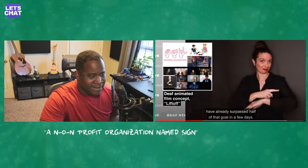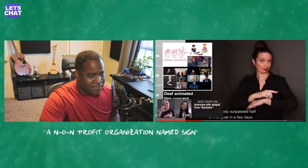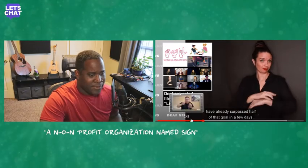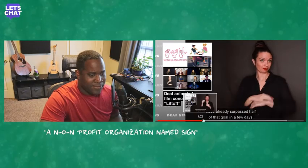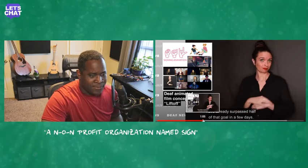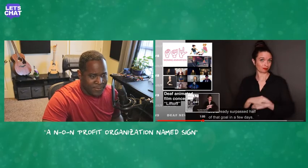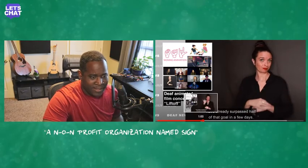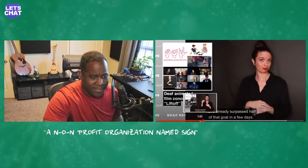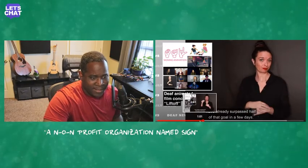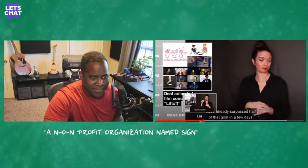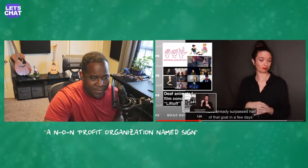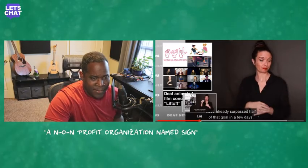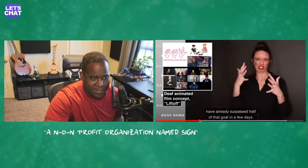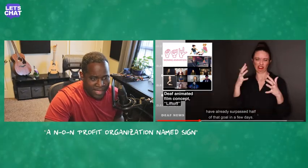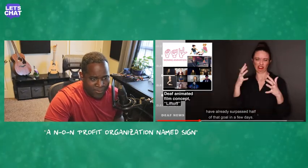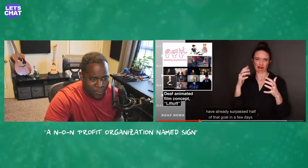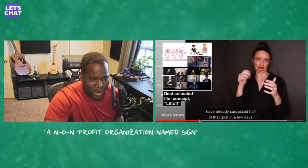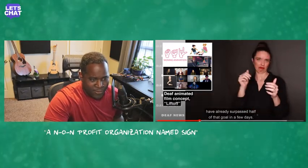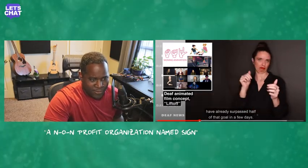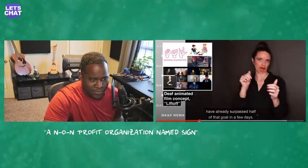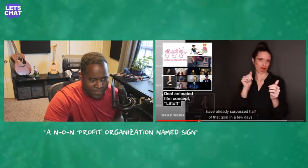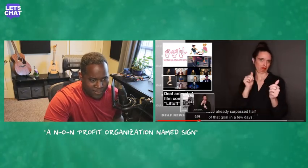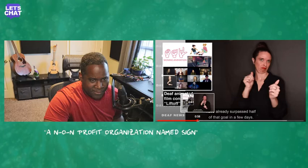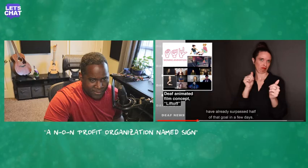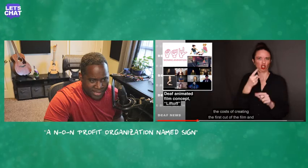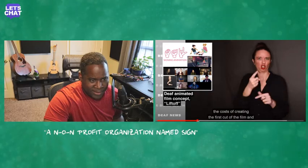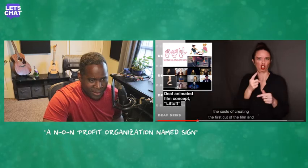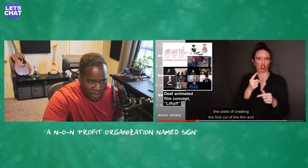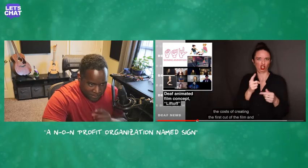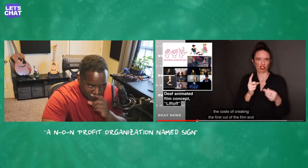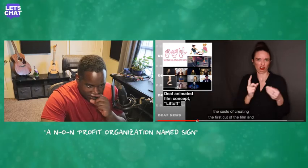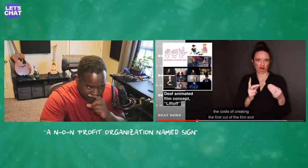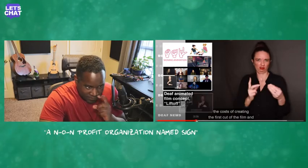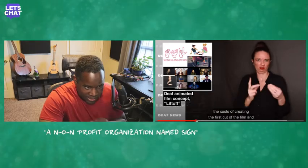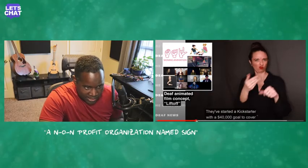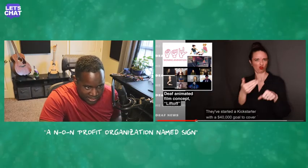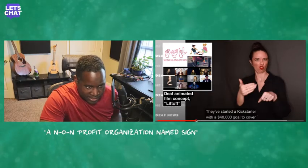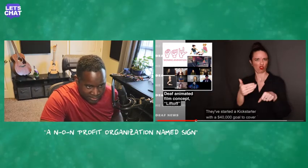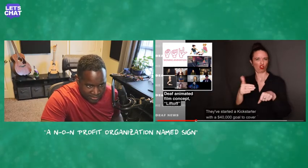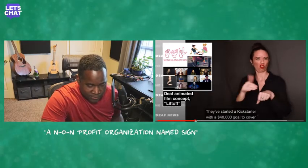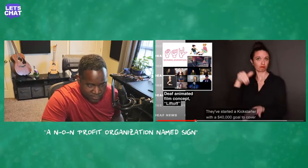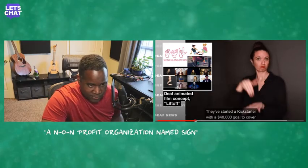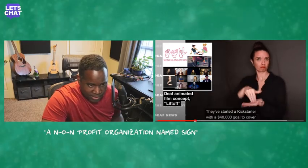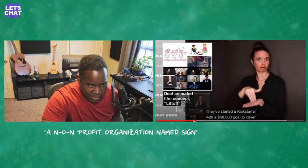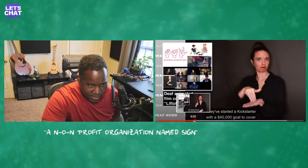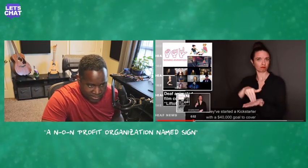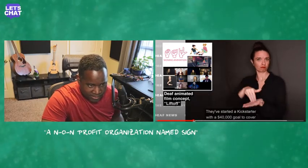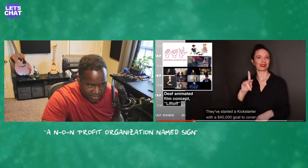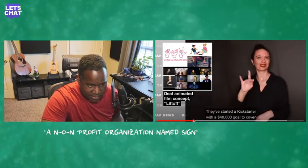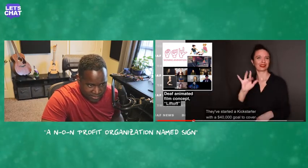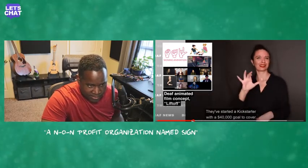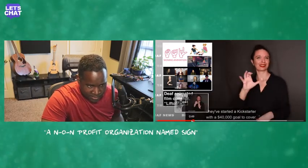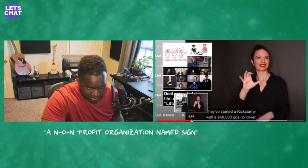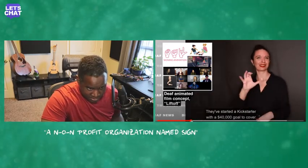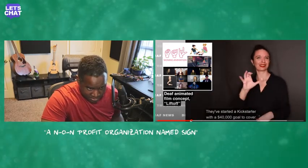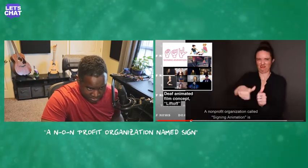days. I didn't focus too well on that, so I'm not quite sure what was all said, but we'll do a